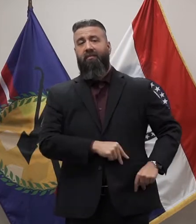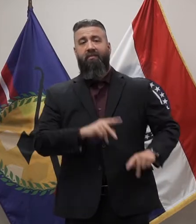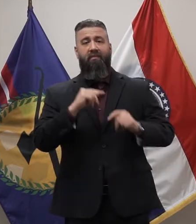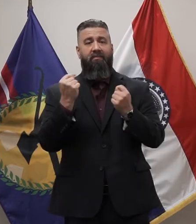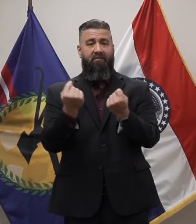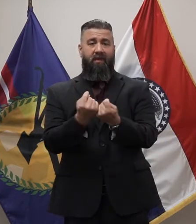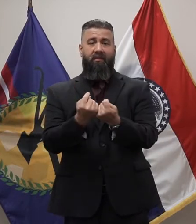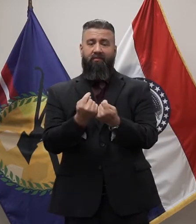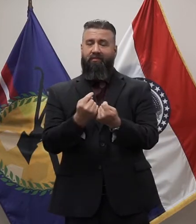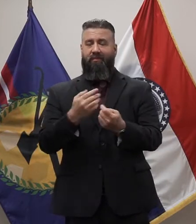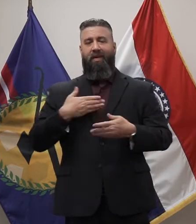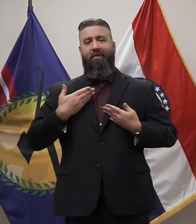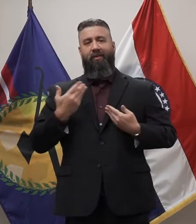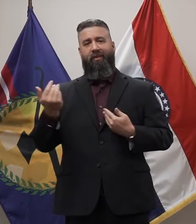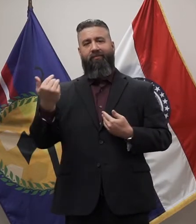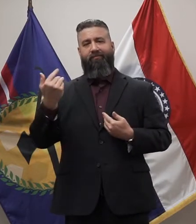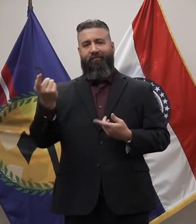to get it.